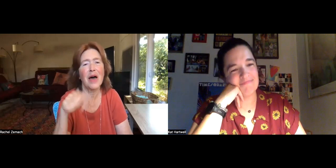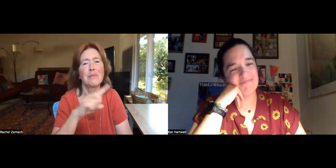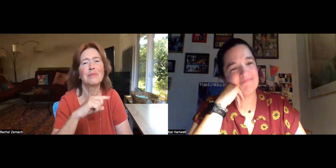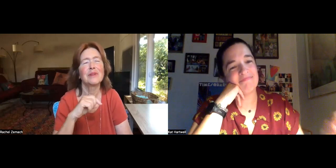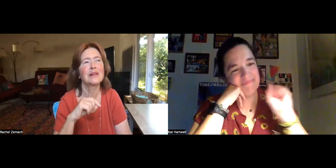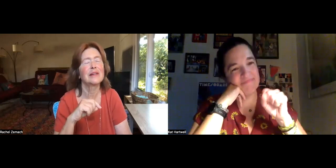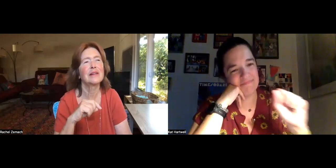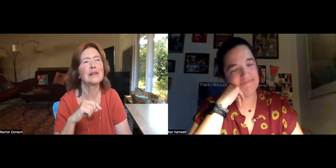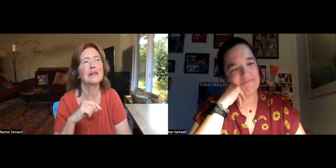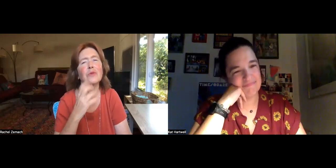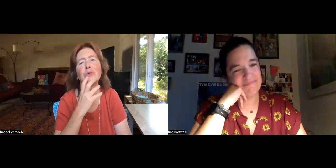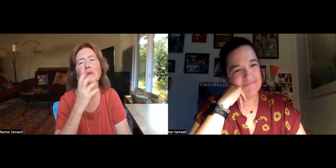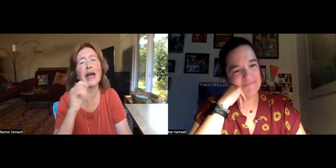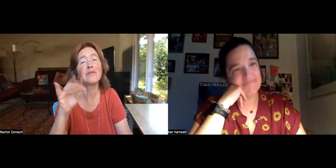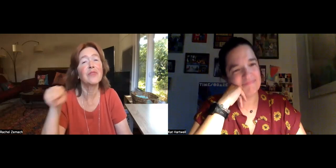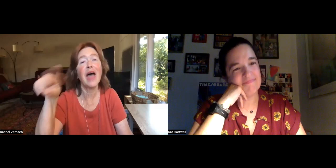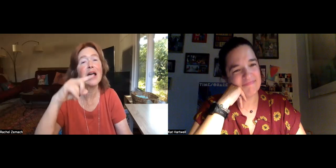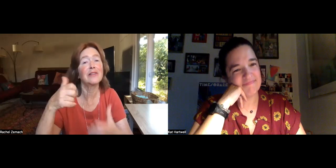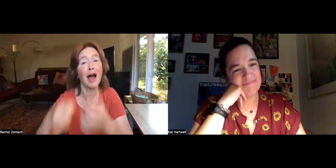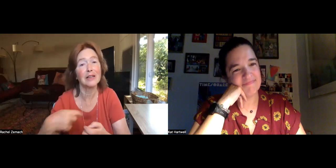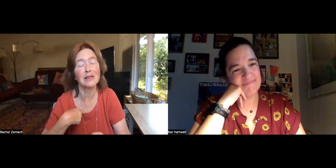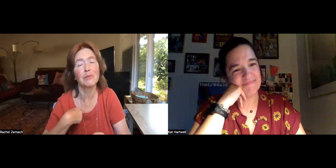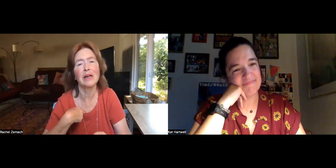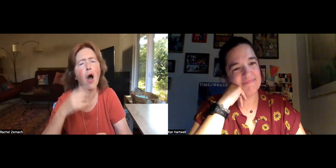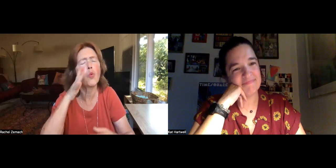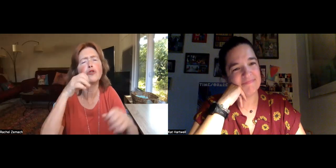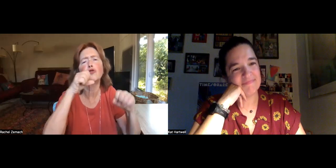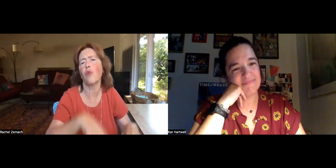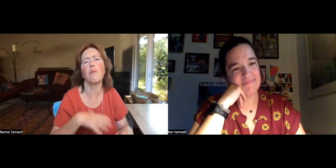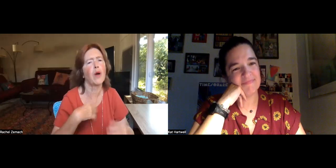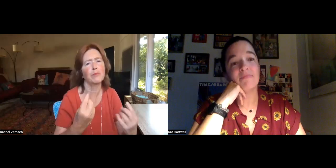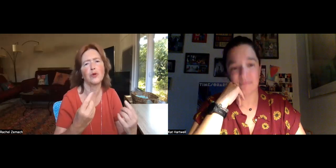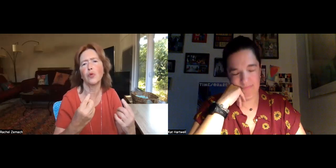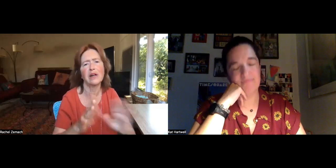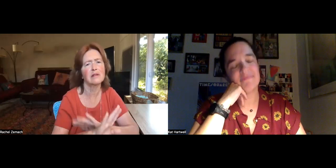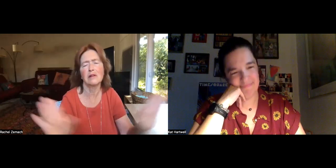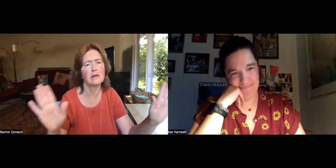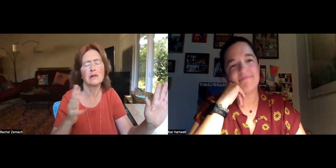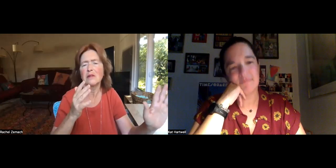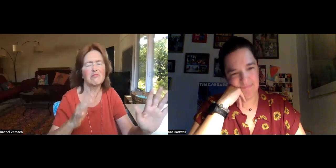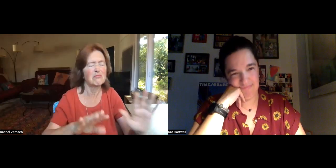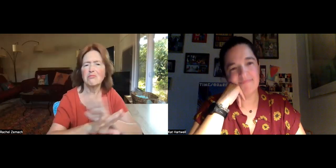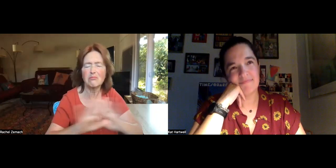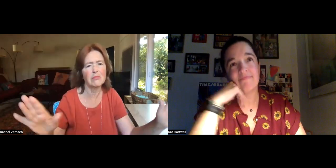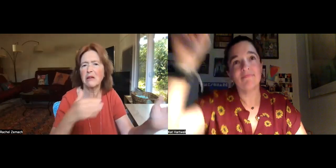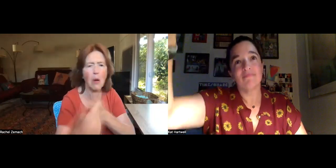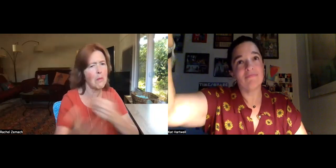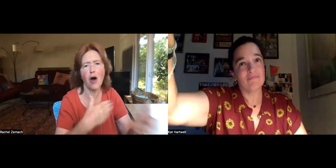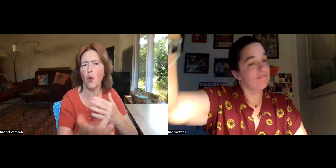That if they text me, I will drop what I'm doing. No matter what